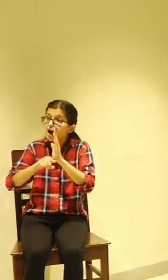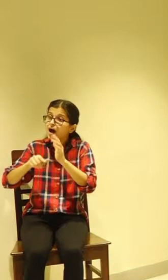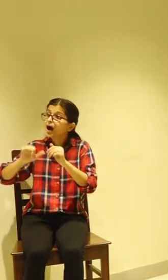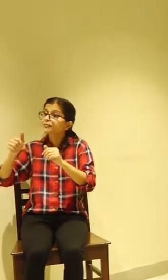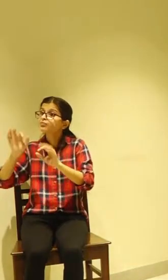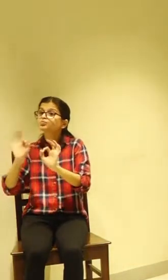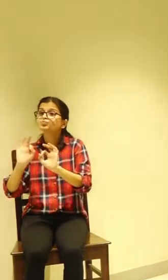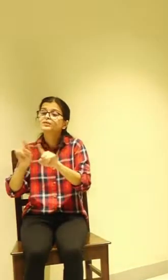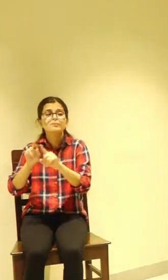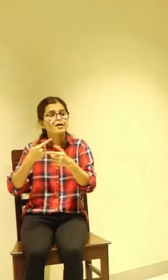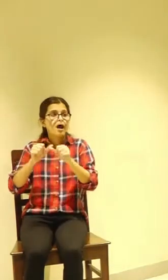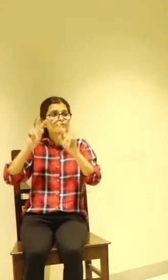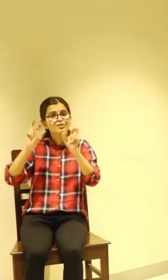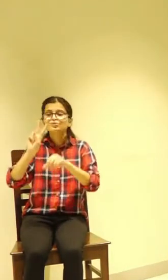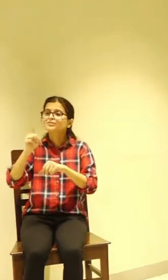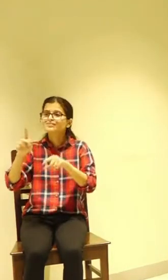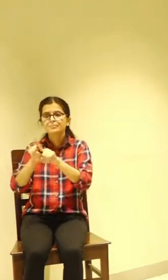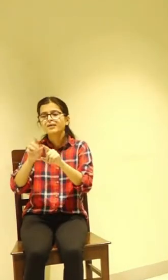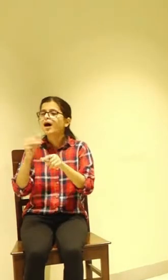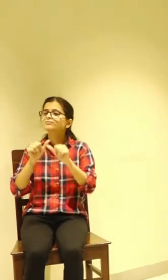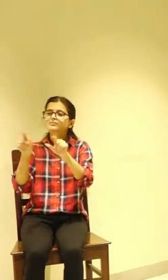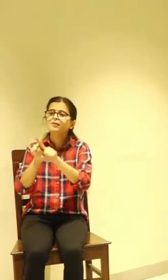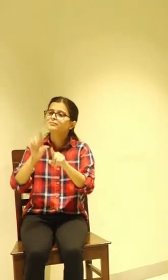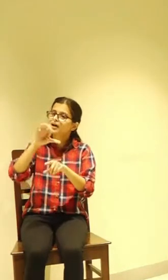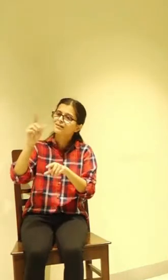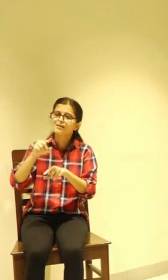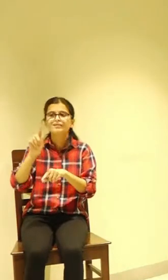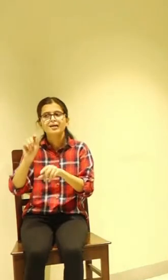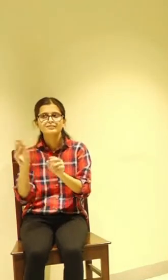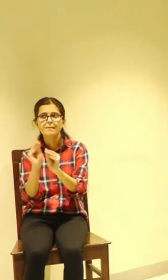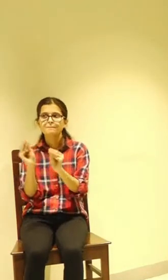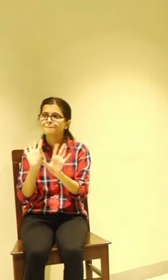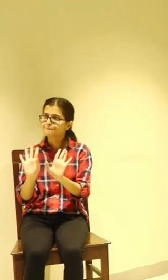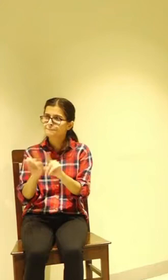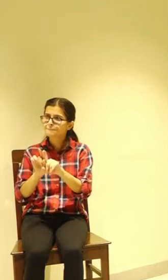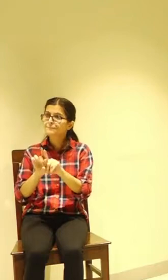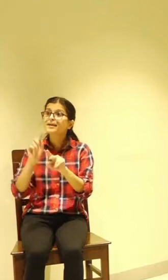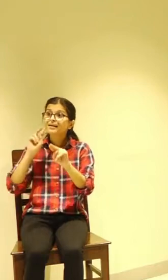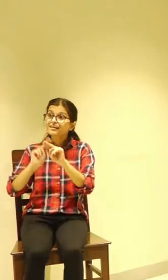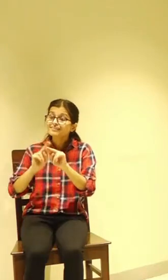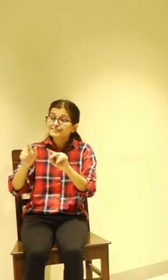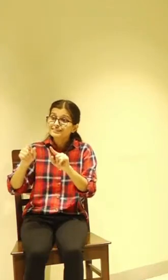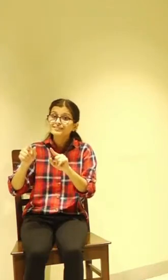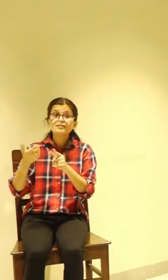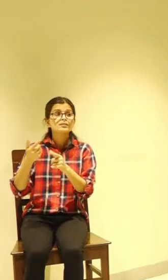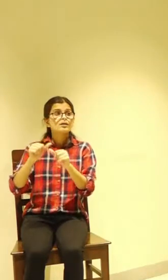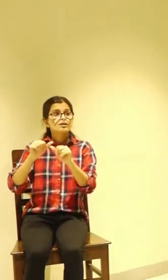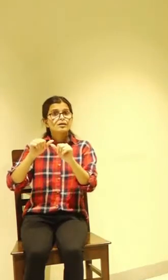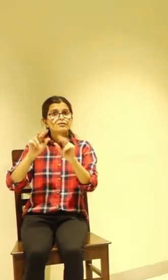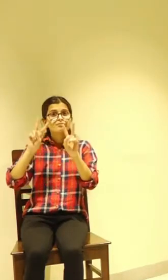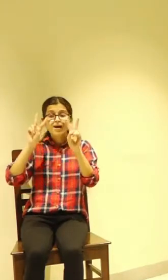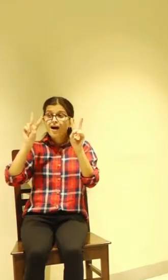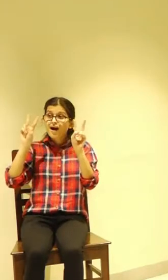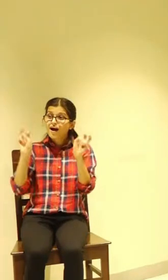Article 21? The answer probably will be 9 out of 10 you would. So therefore, technically speaking, the presence of